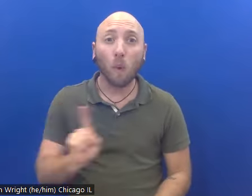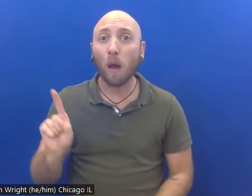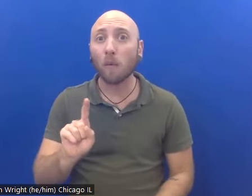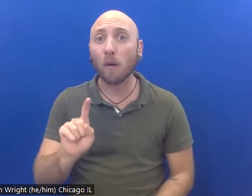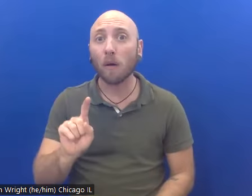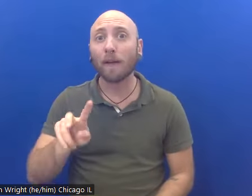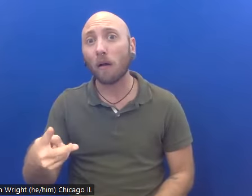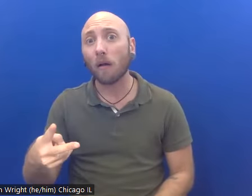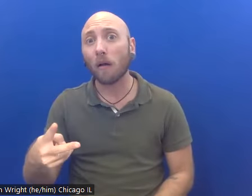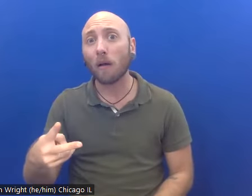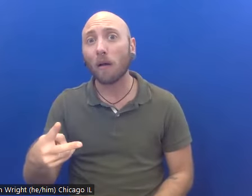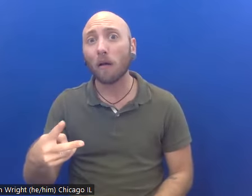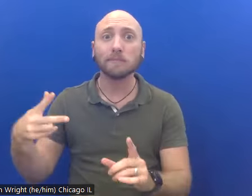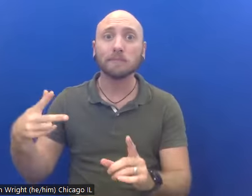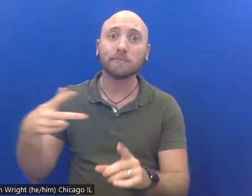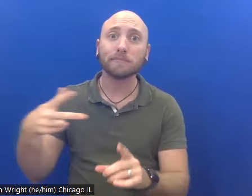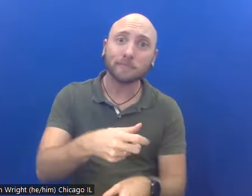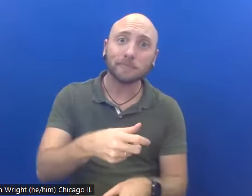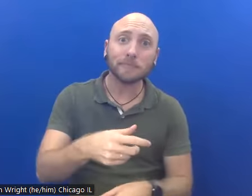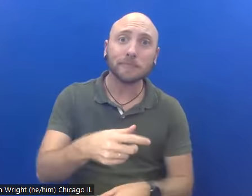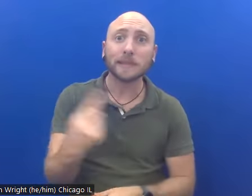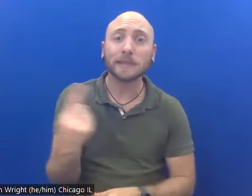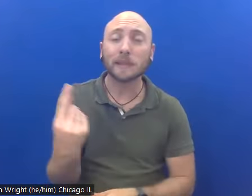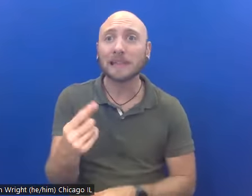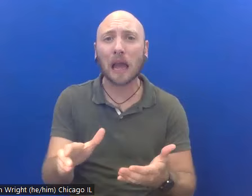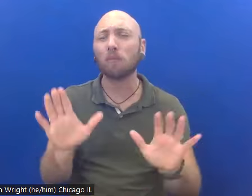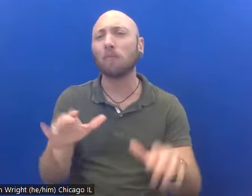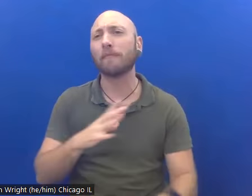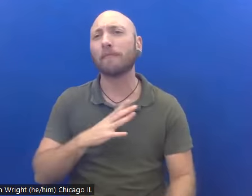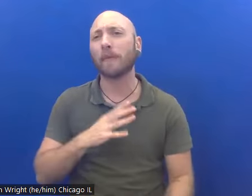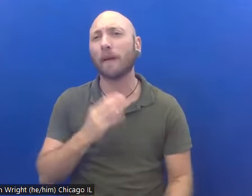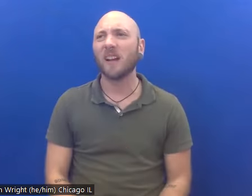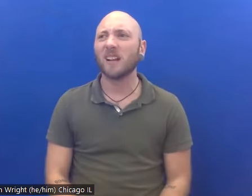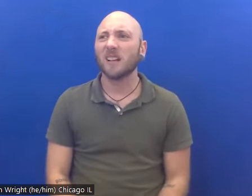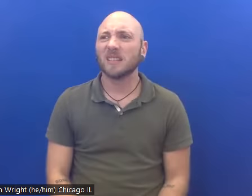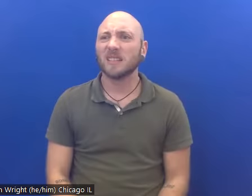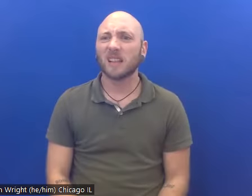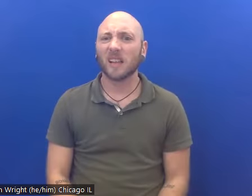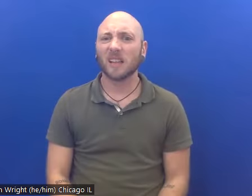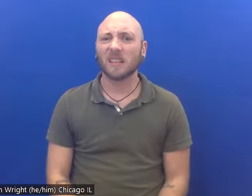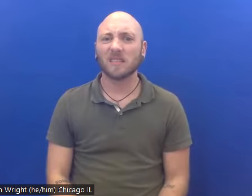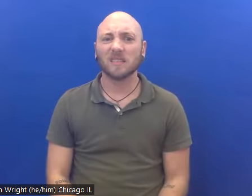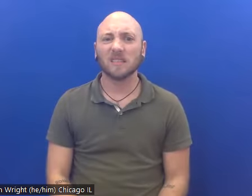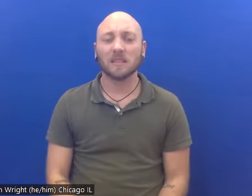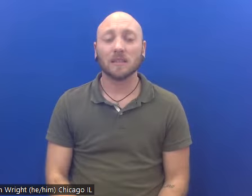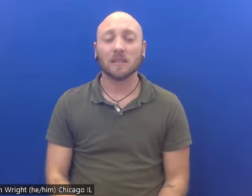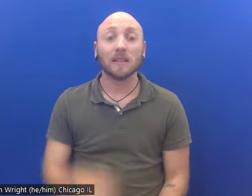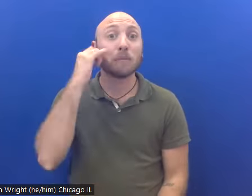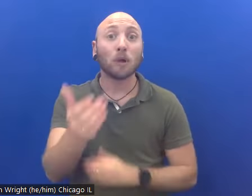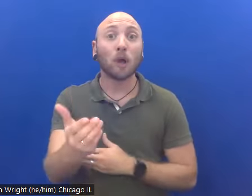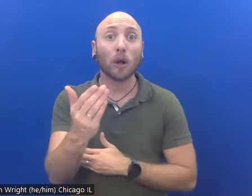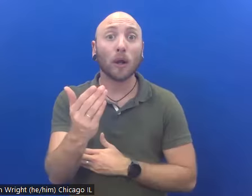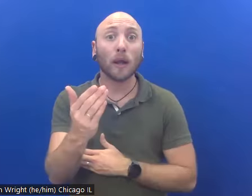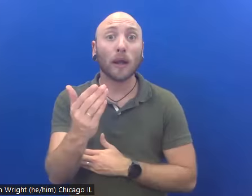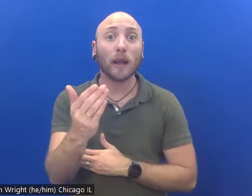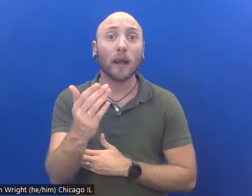just, this is too much energy to continue. I just want to stop. If I woke up and didn't wake up, I went to sleep and didn't